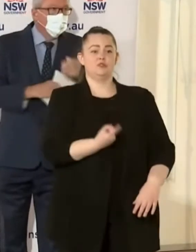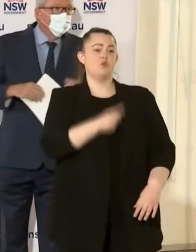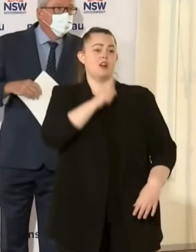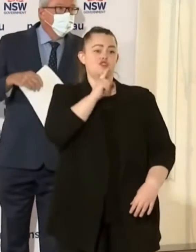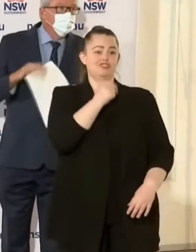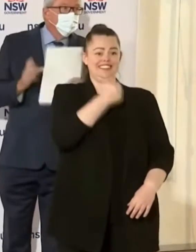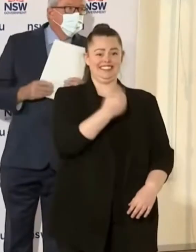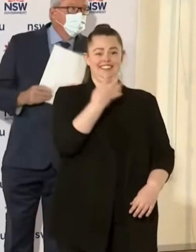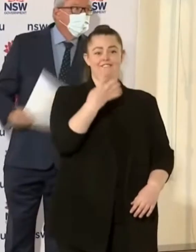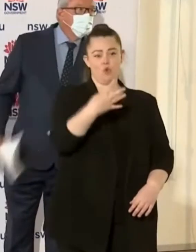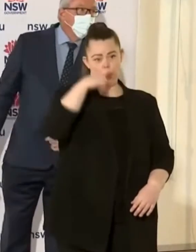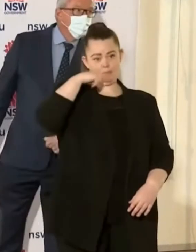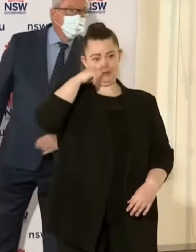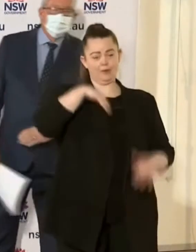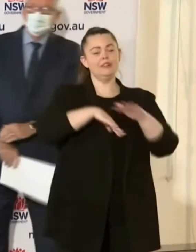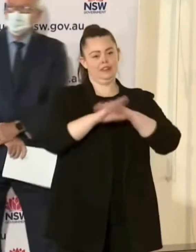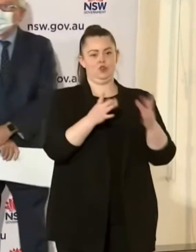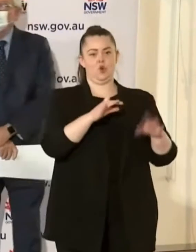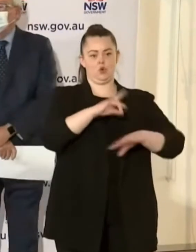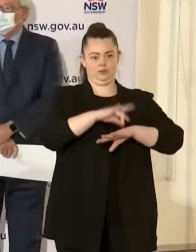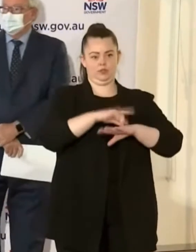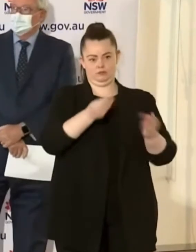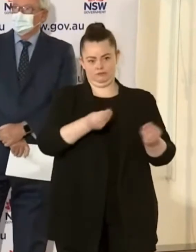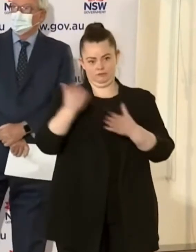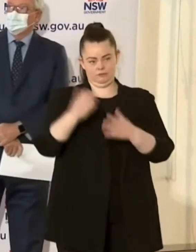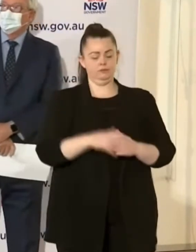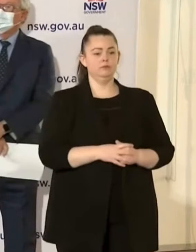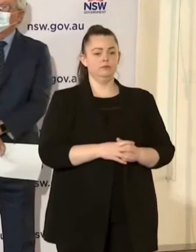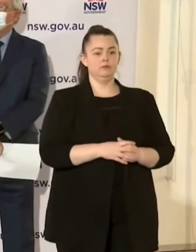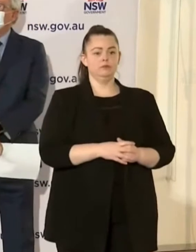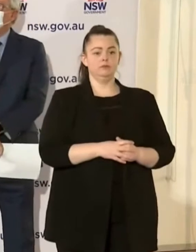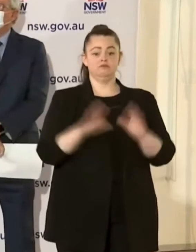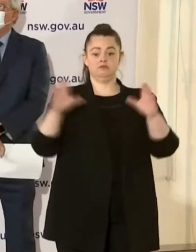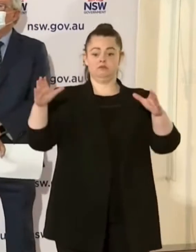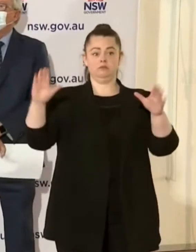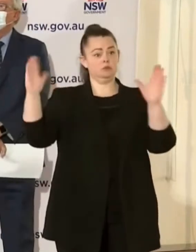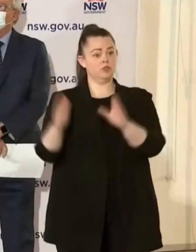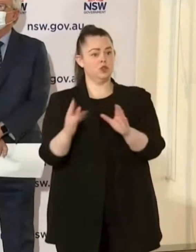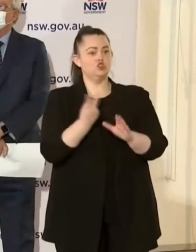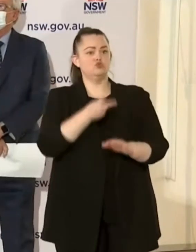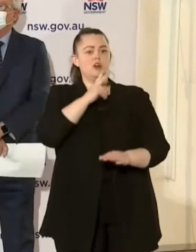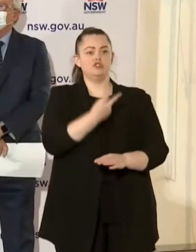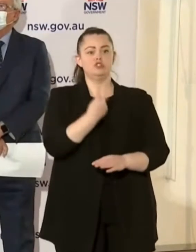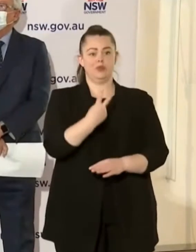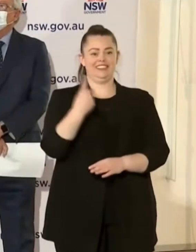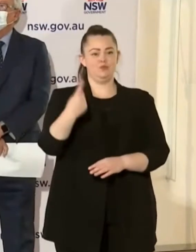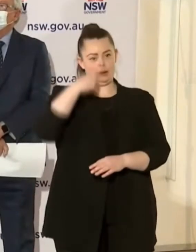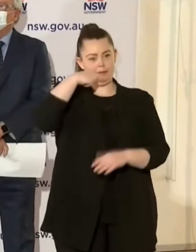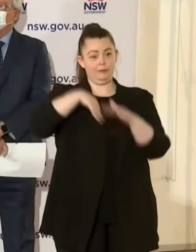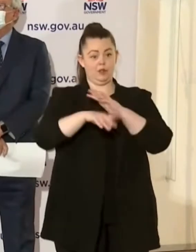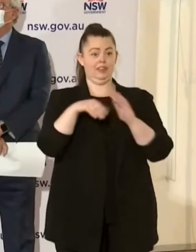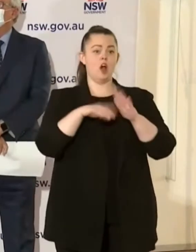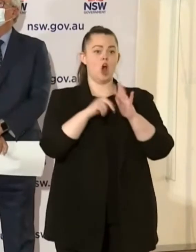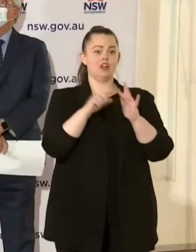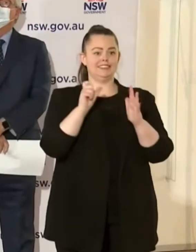1,164 people admitted to hospital with COVID. This includes 221 people in intensive care